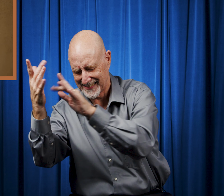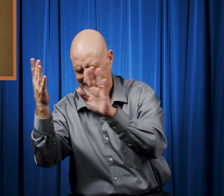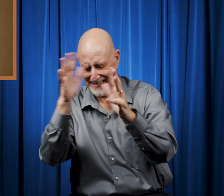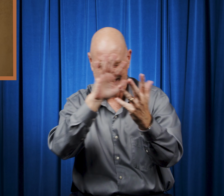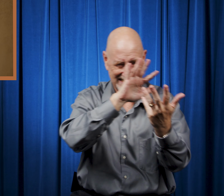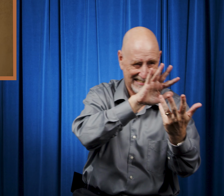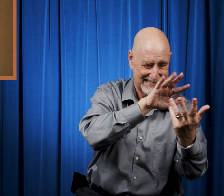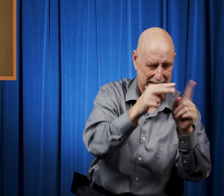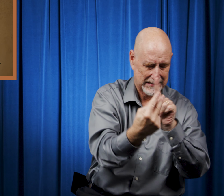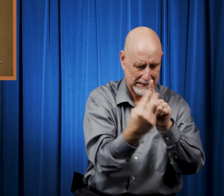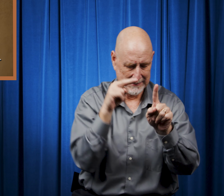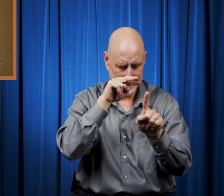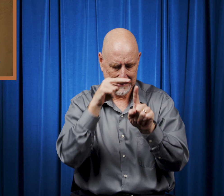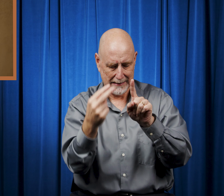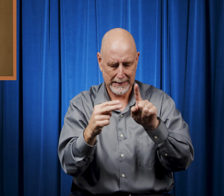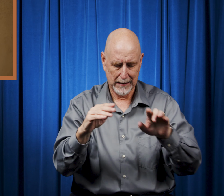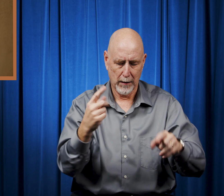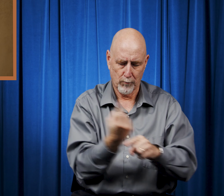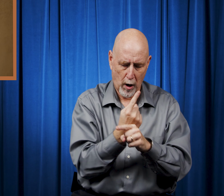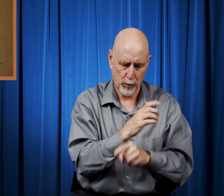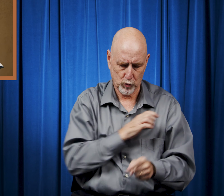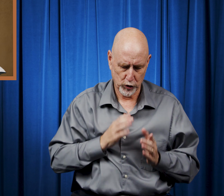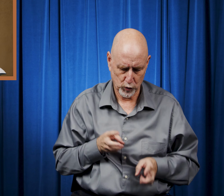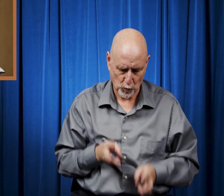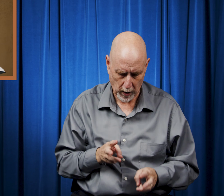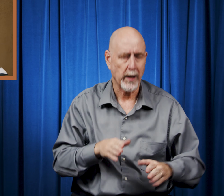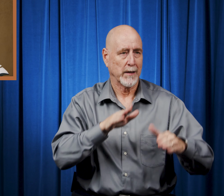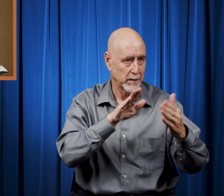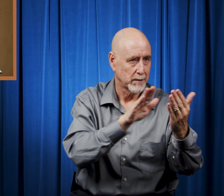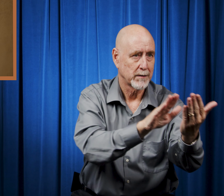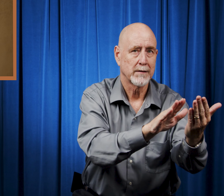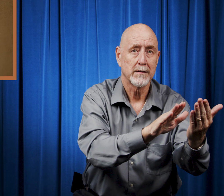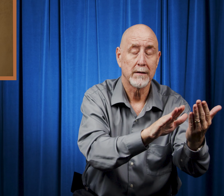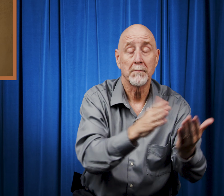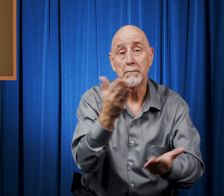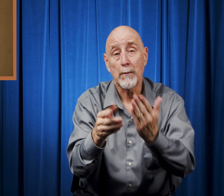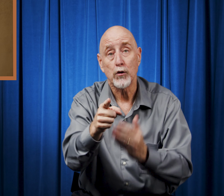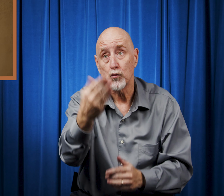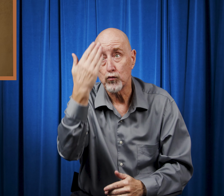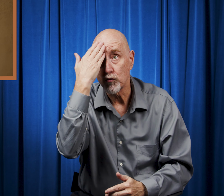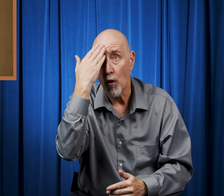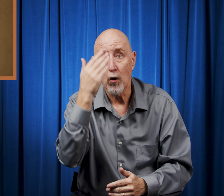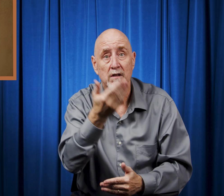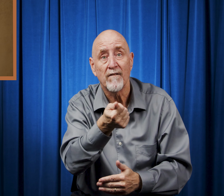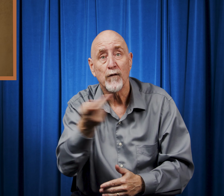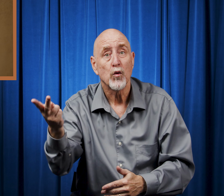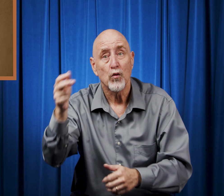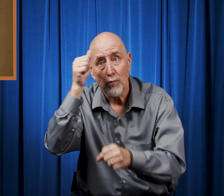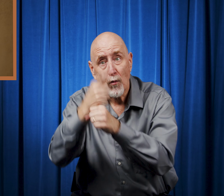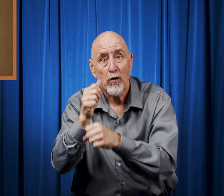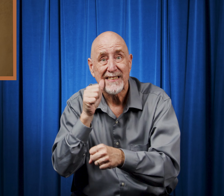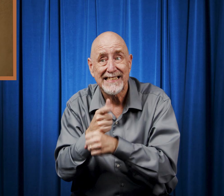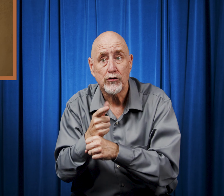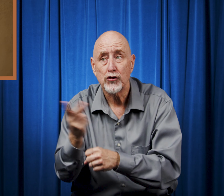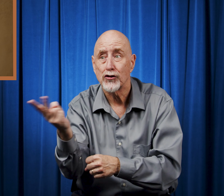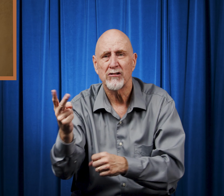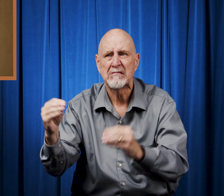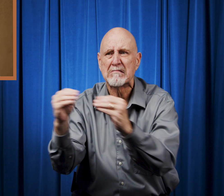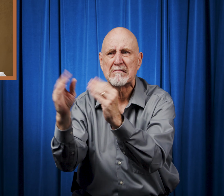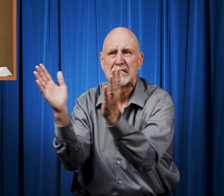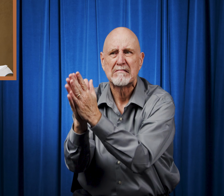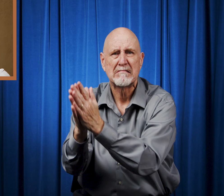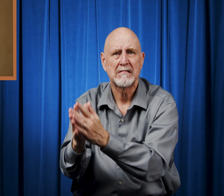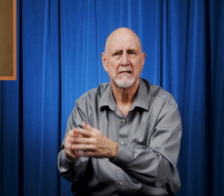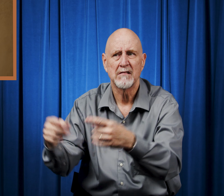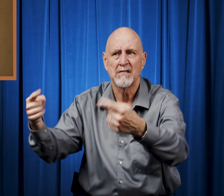that situation, and it'll help you deal with that other person in a more proper Christian-like manner. Perhaps you may know of a couple of brethren who are